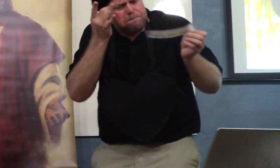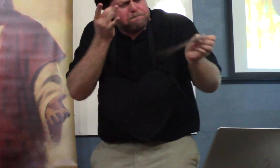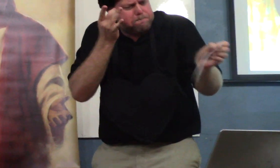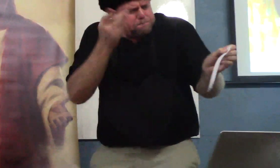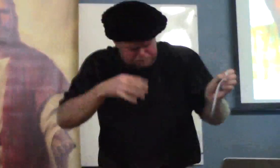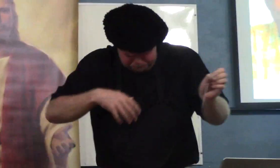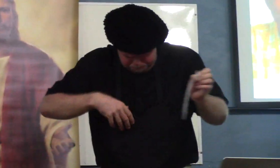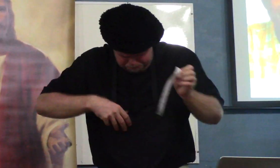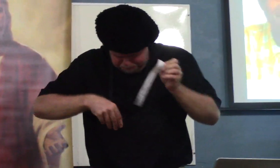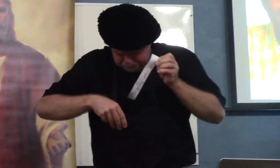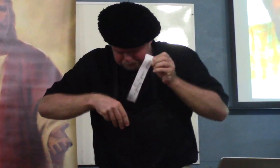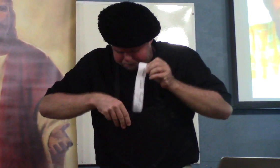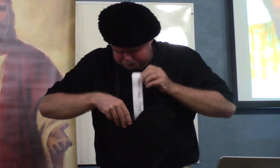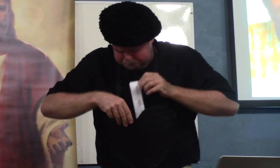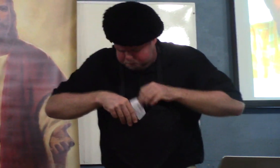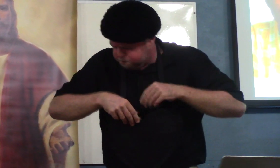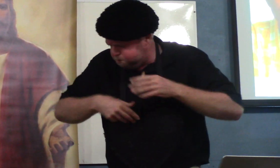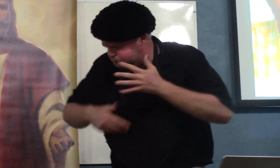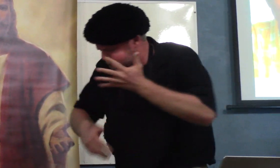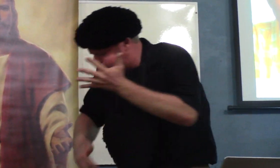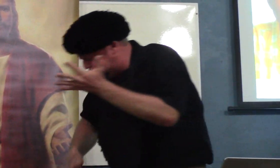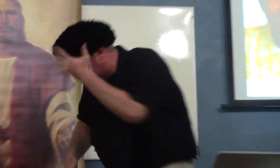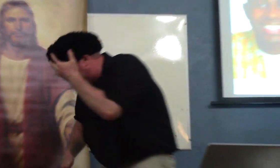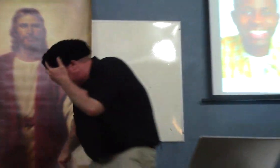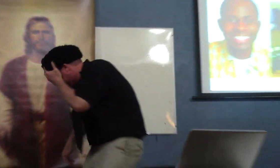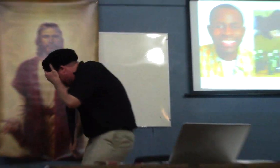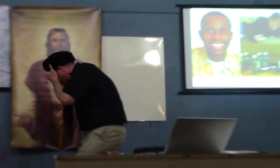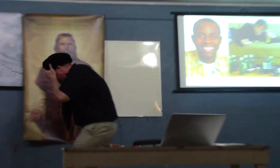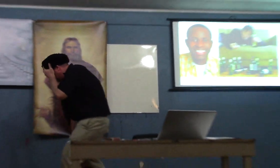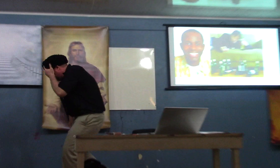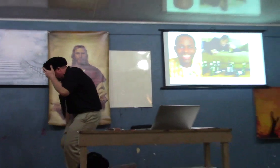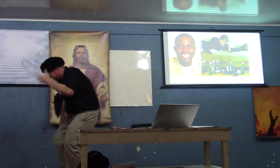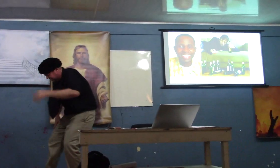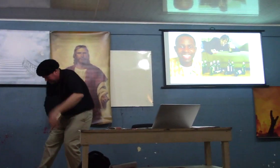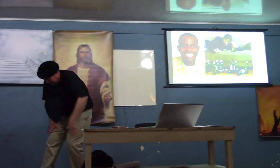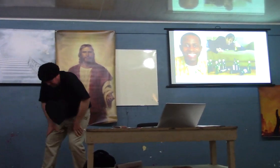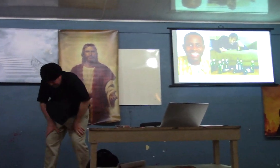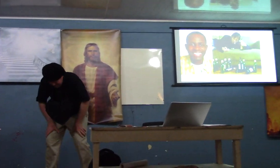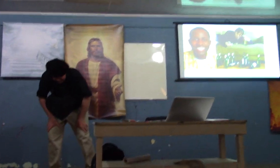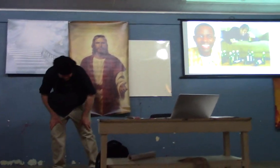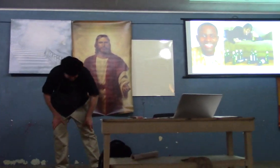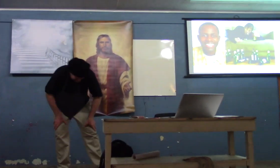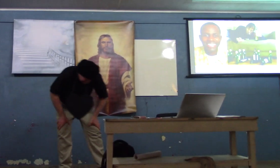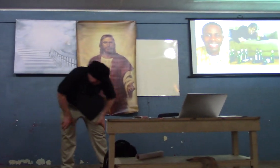What? This one got dirty as well. Oh, dear. That's a shame.